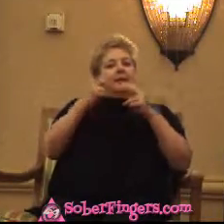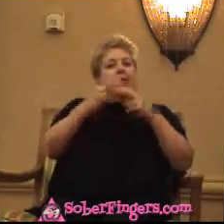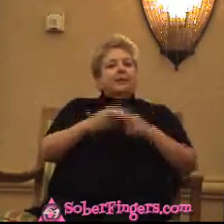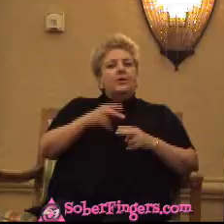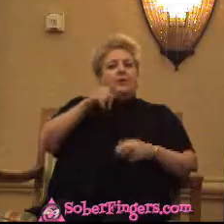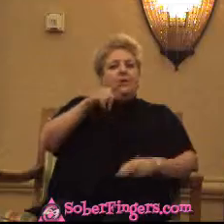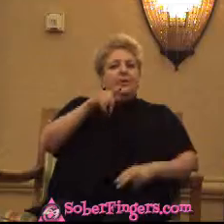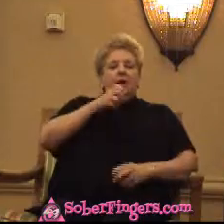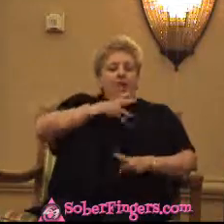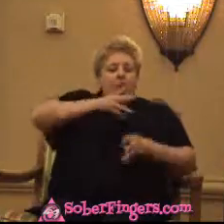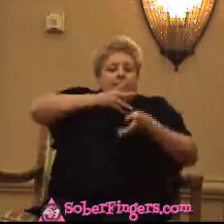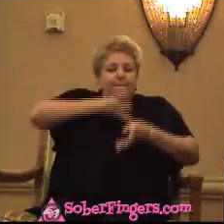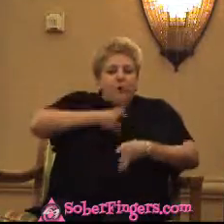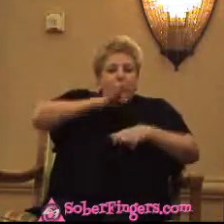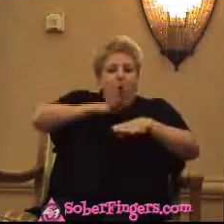Group.